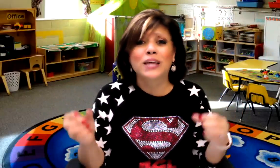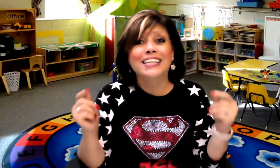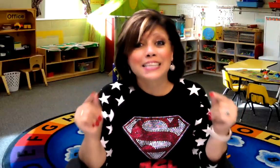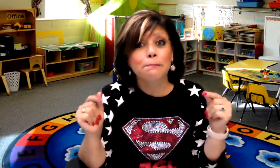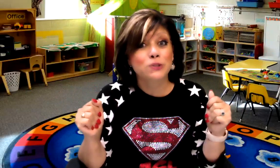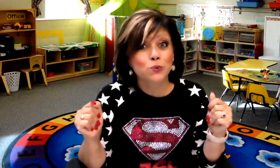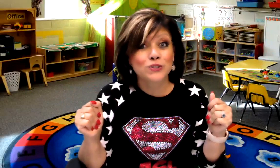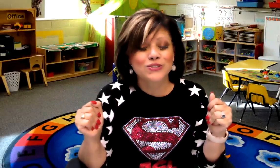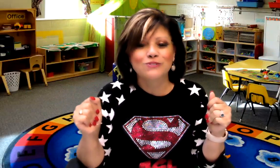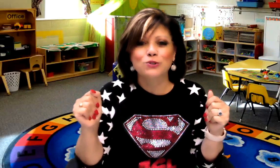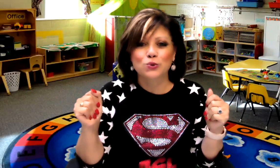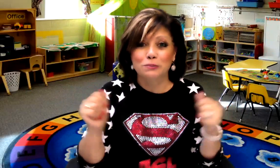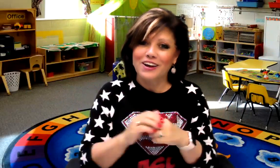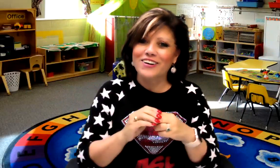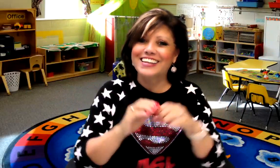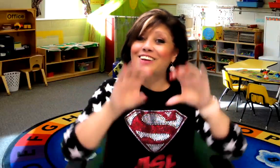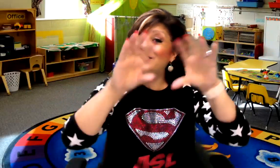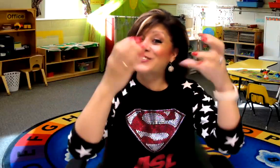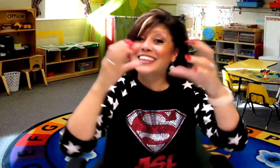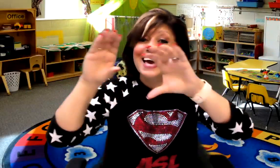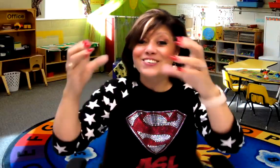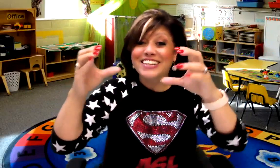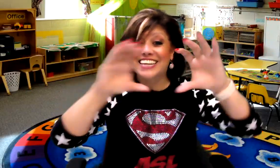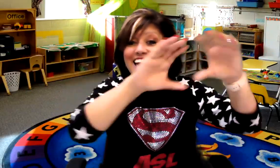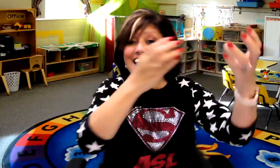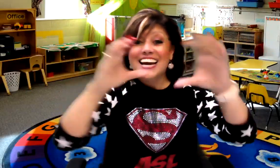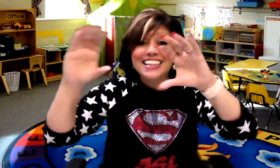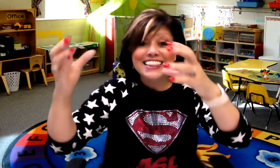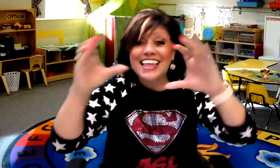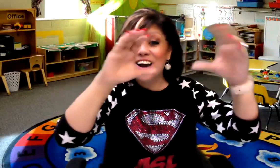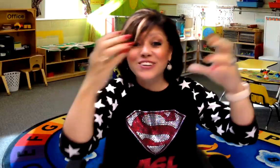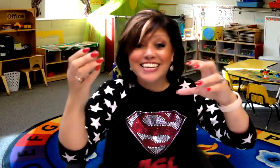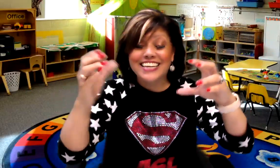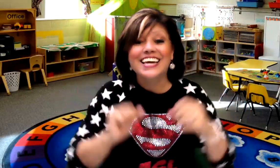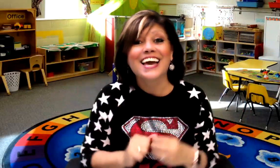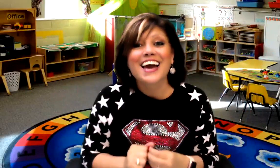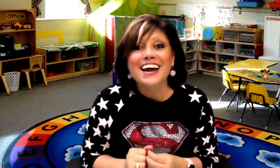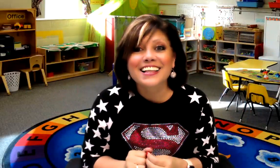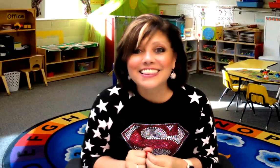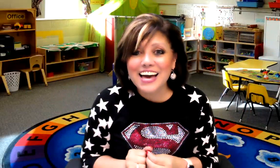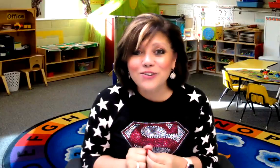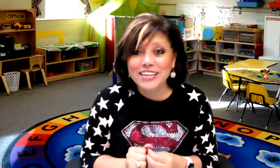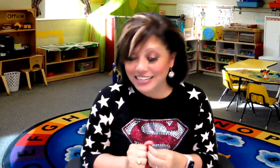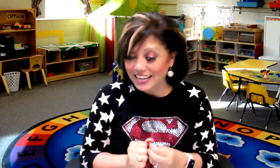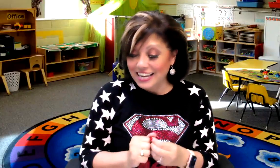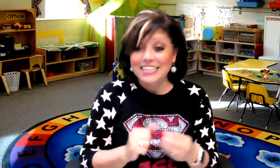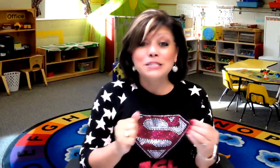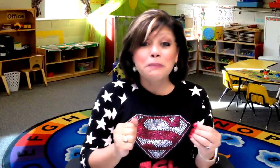that. Tempestuoso for storm. All right, now let's do cloudy, cloudy, cloudy. In Spanish